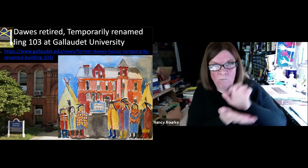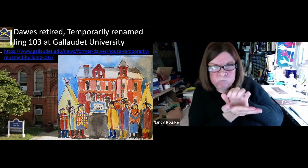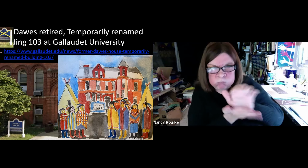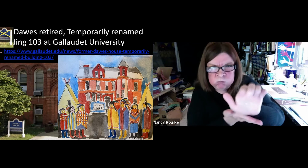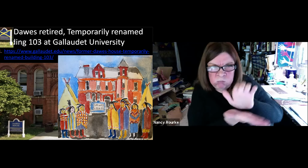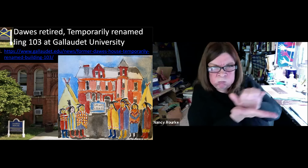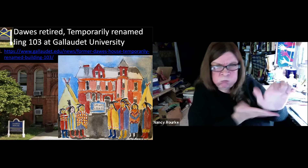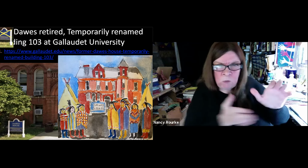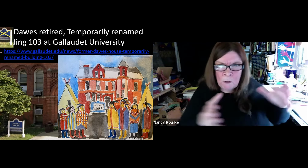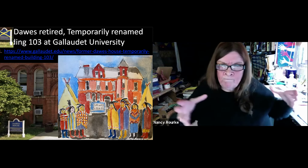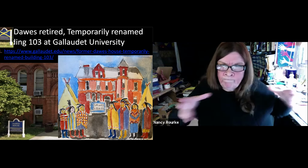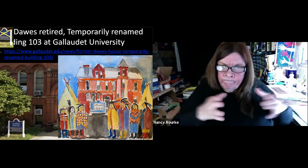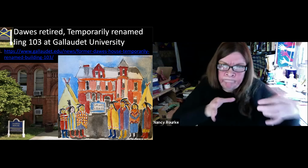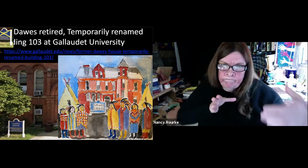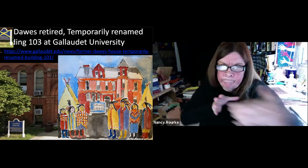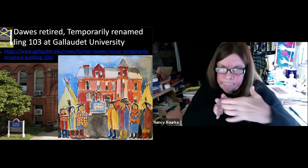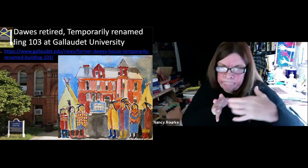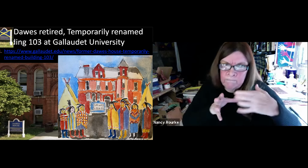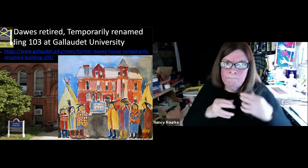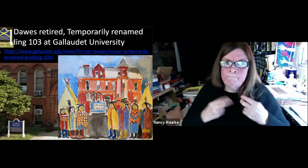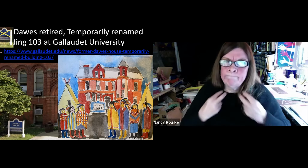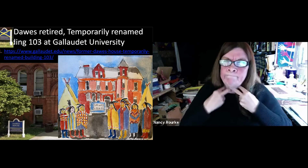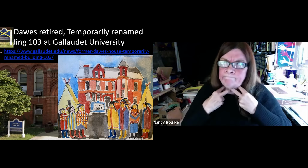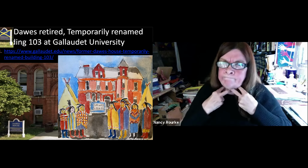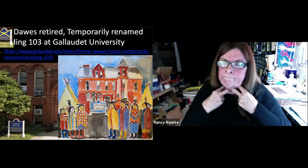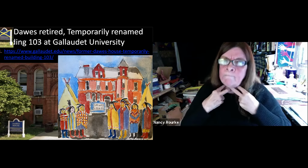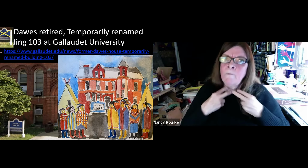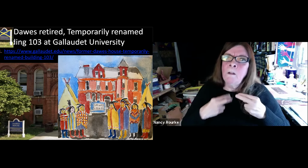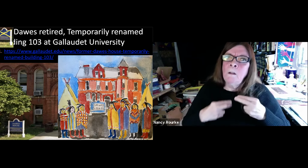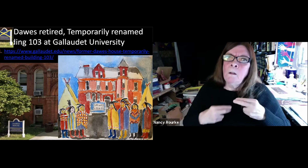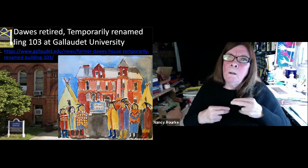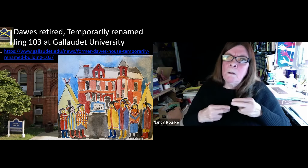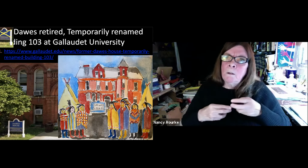there were five tribes in that area, they were removed from their lands.